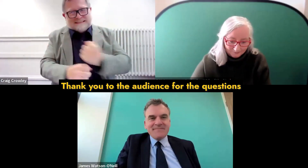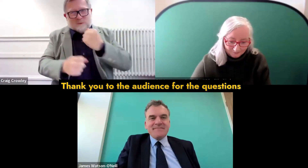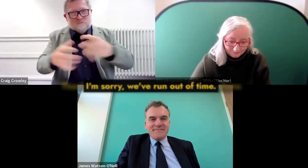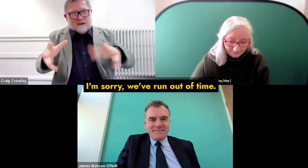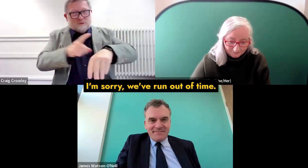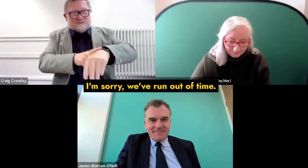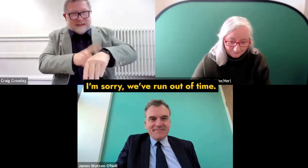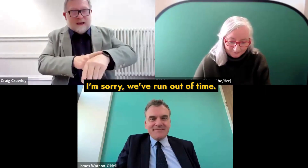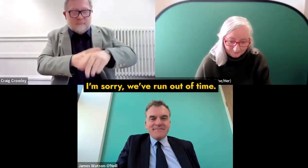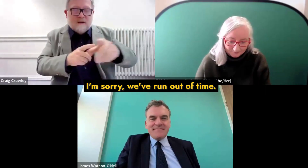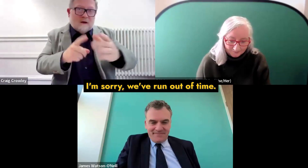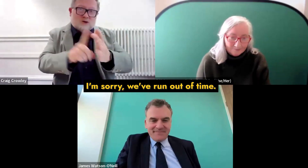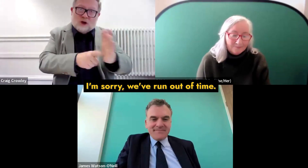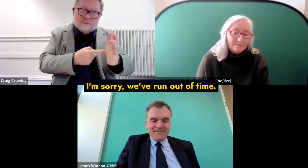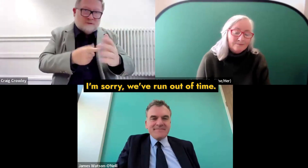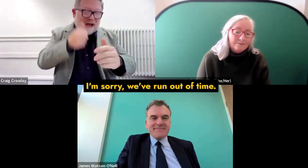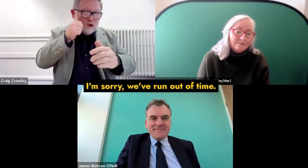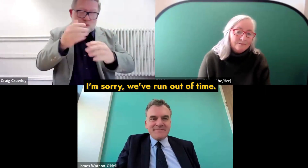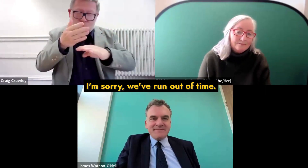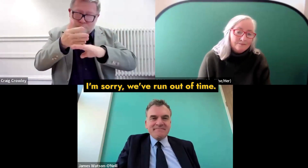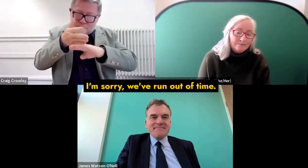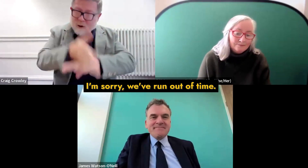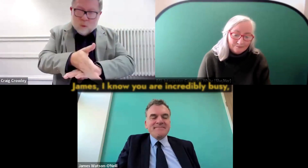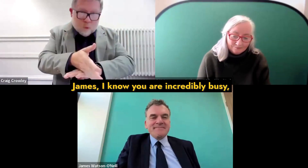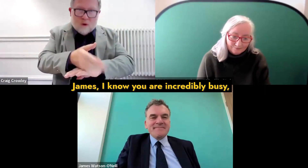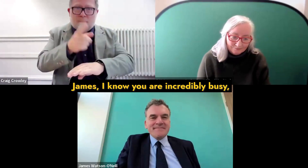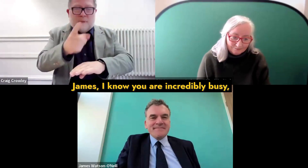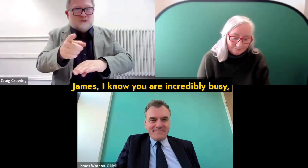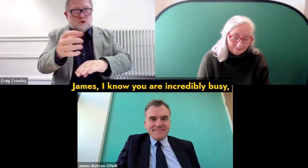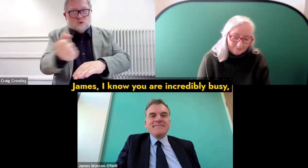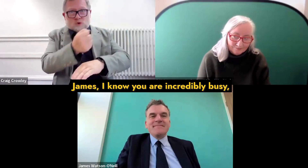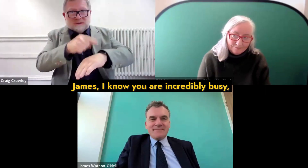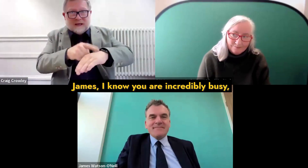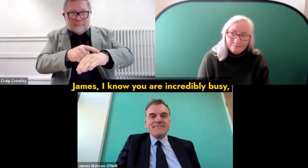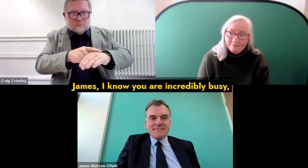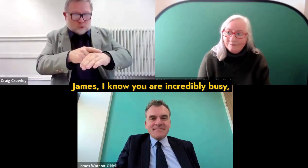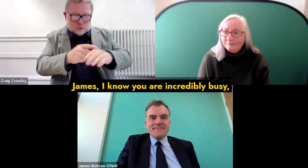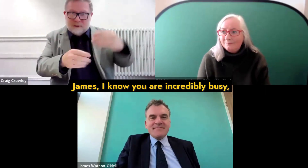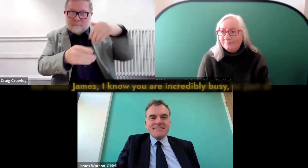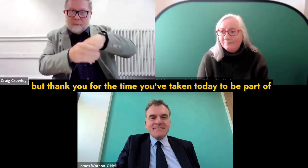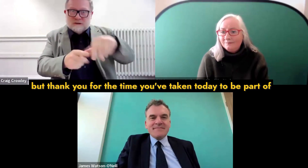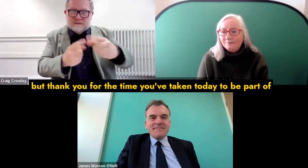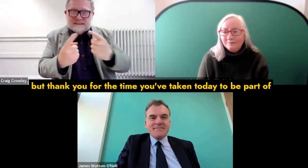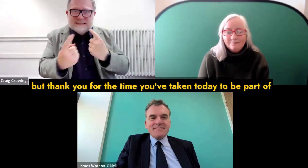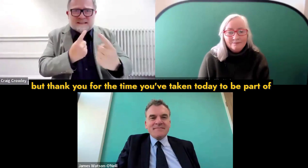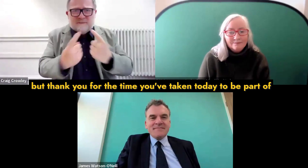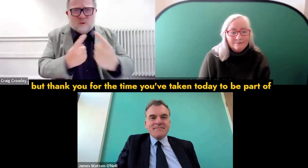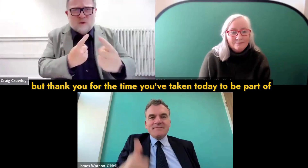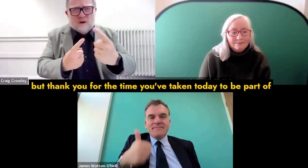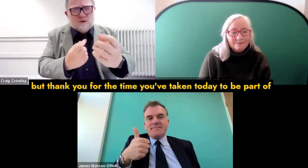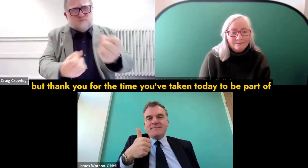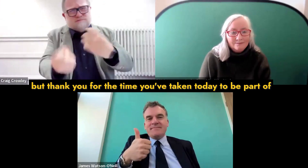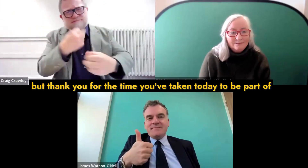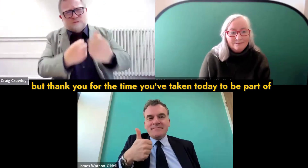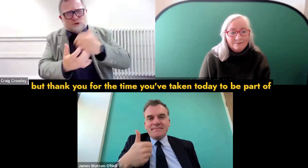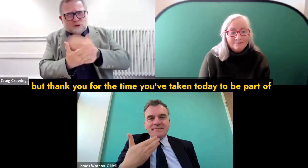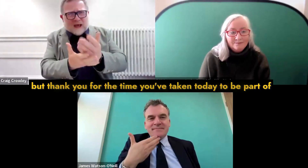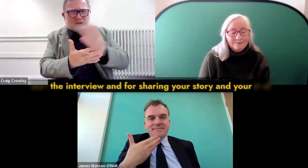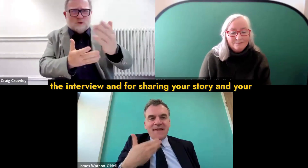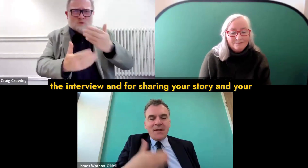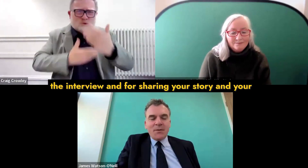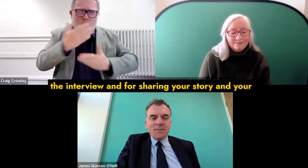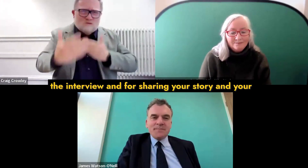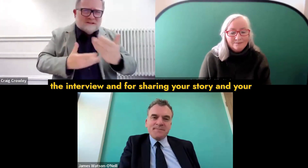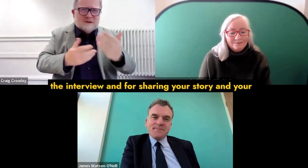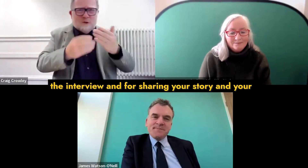the questions they've posed. I'm sorry we've run out of time. James, I know you are incredibly busy, but thank you for the time you've taken today to be part